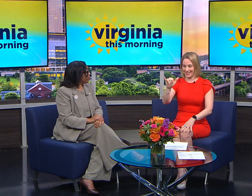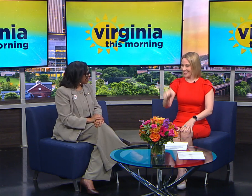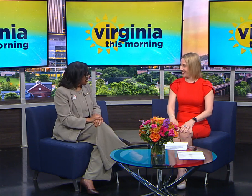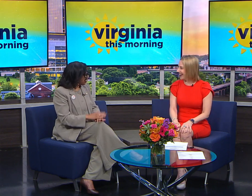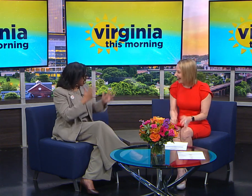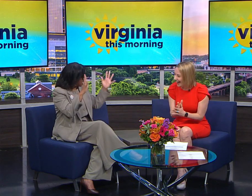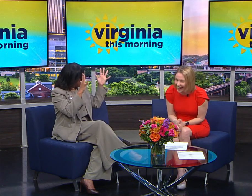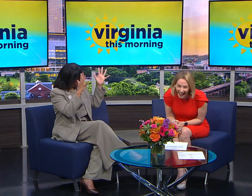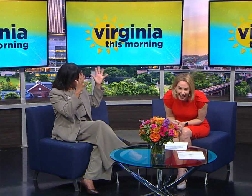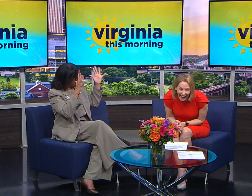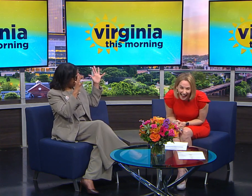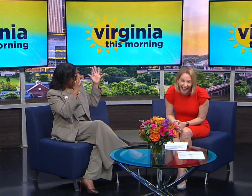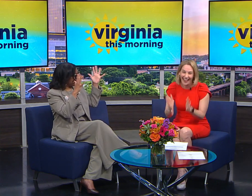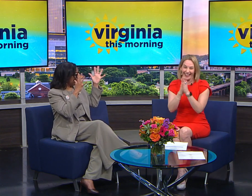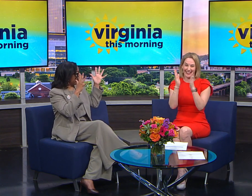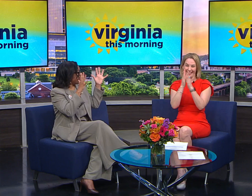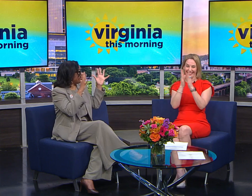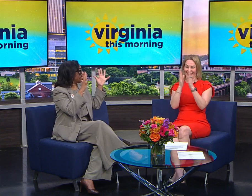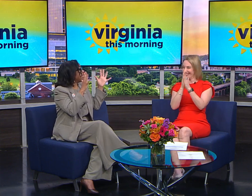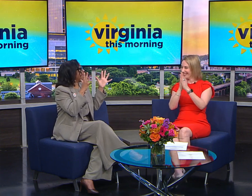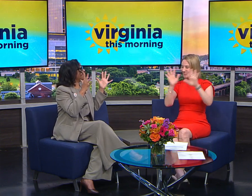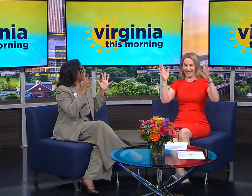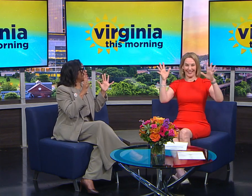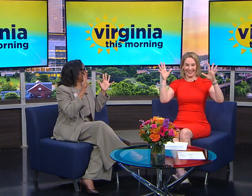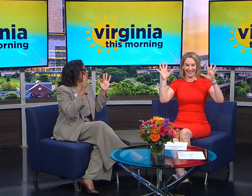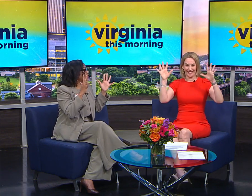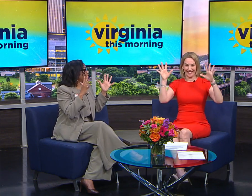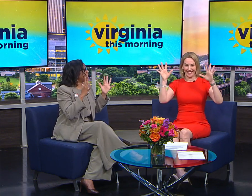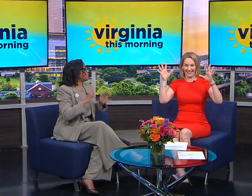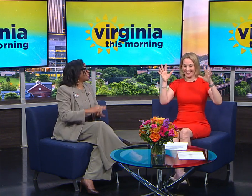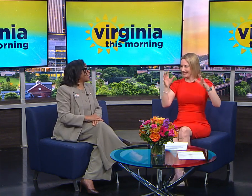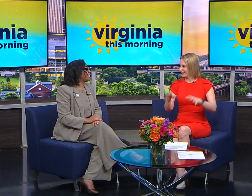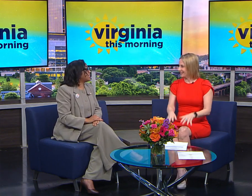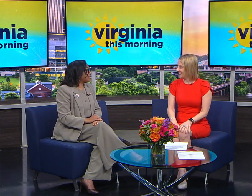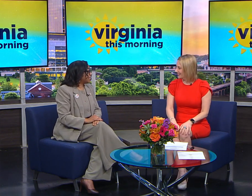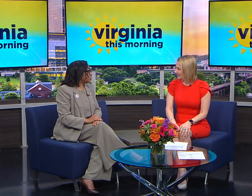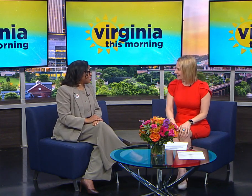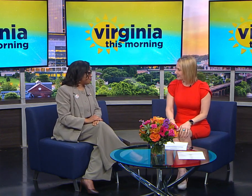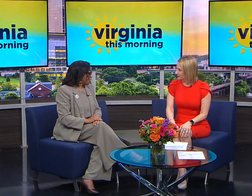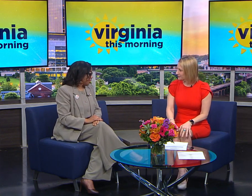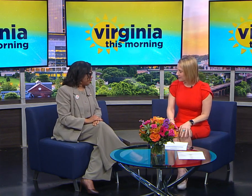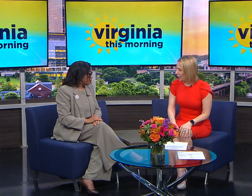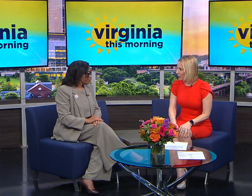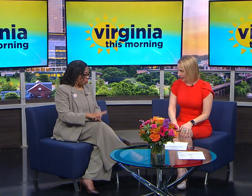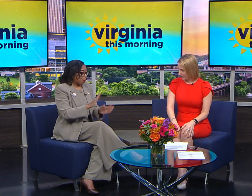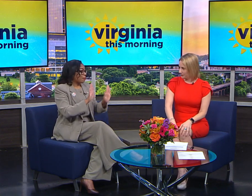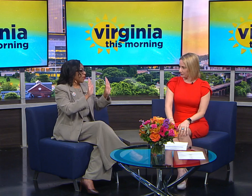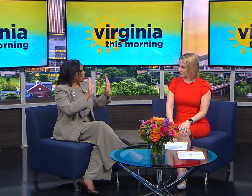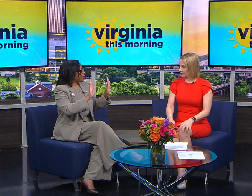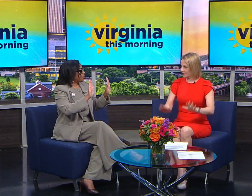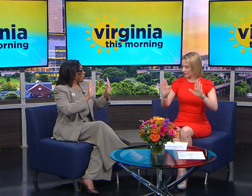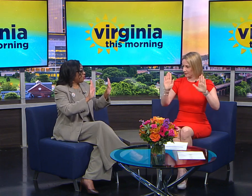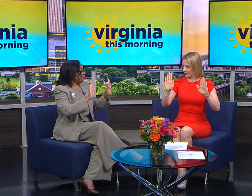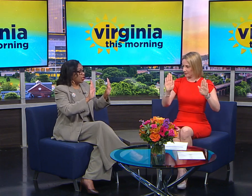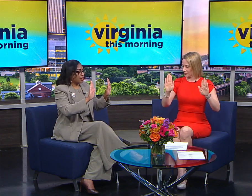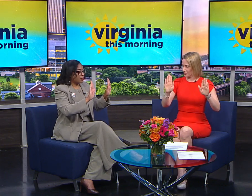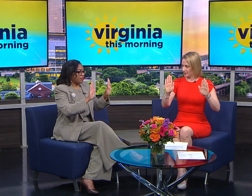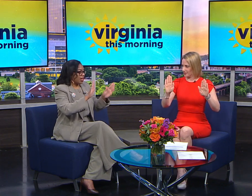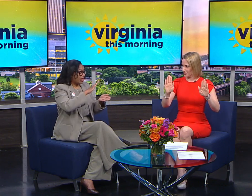Very good. Beautiful. And now I'm going to show you how to sign nice to meet you. Okay. So it's 2 closed